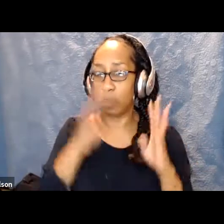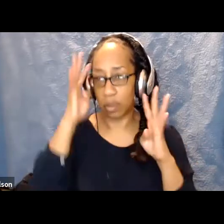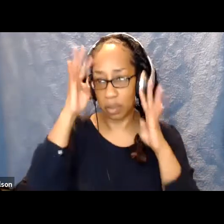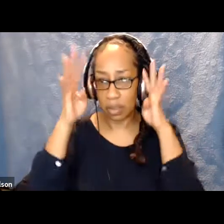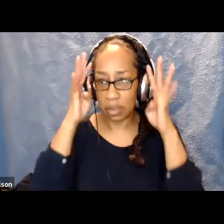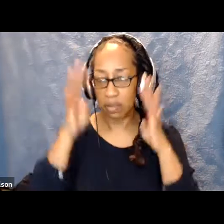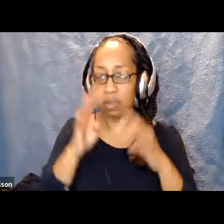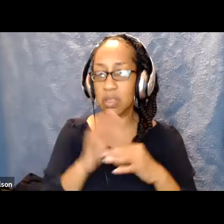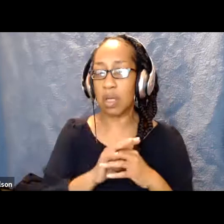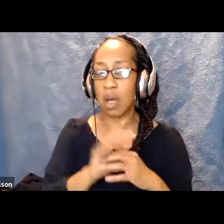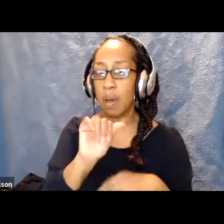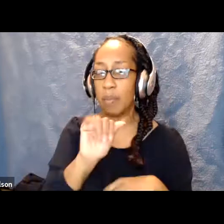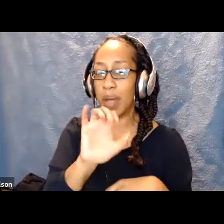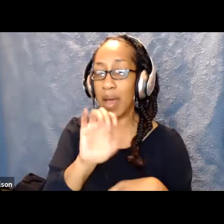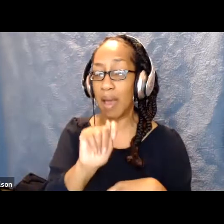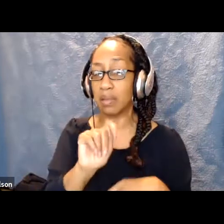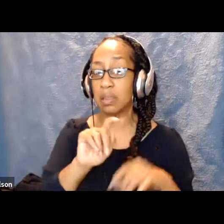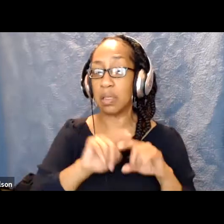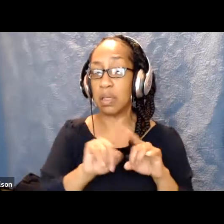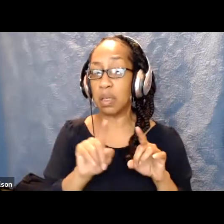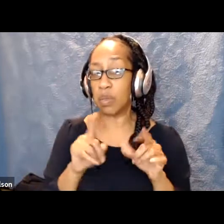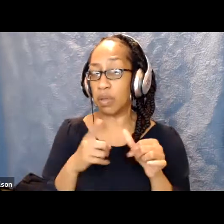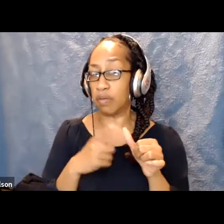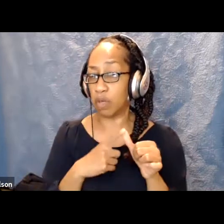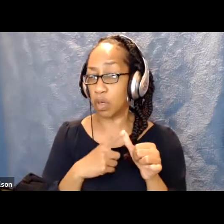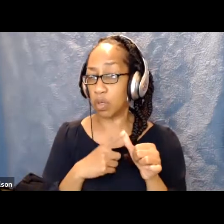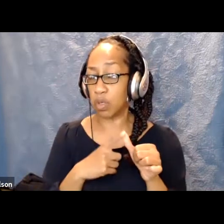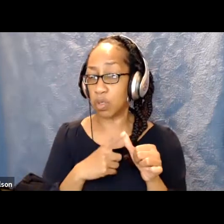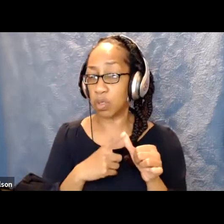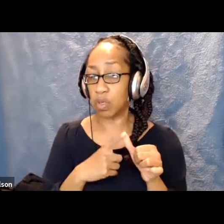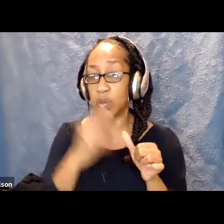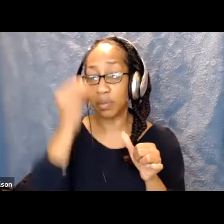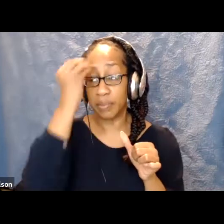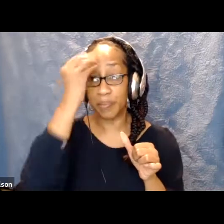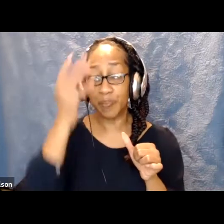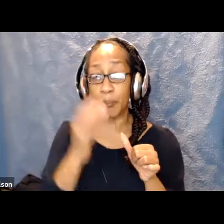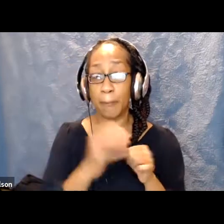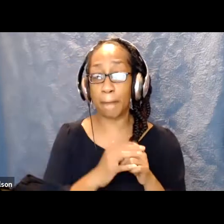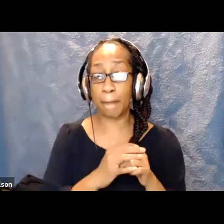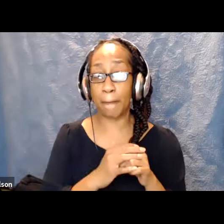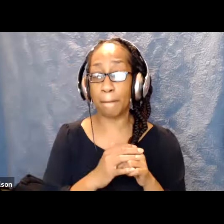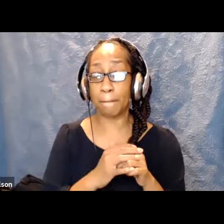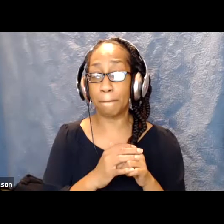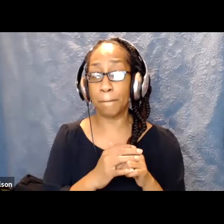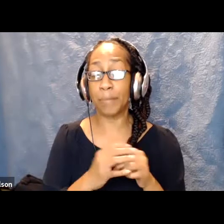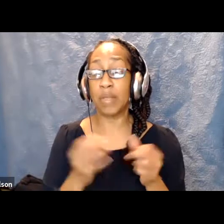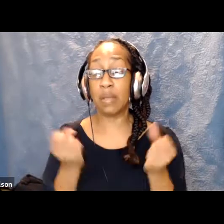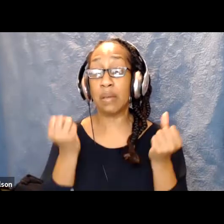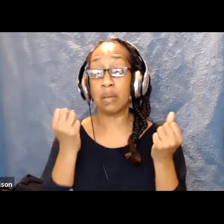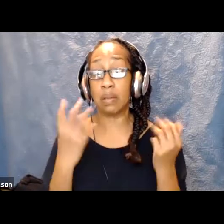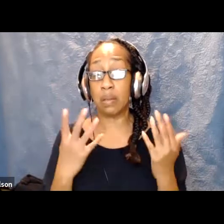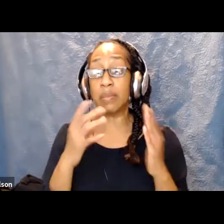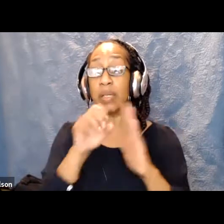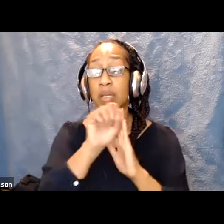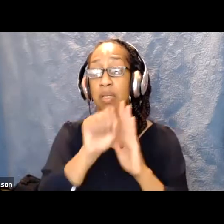Act, I want to assure all of you that in many states, there have